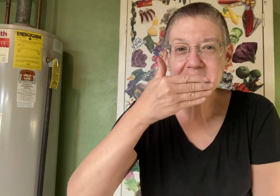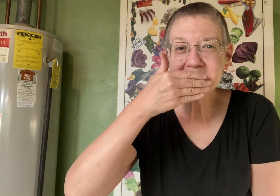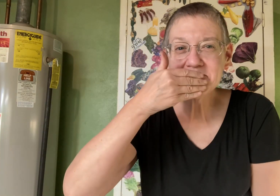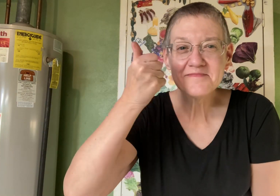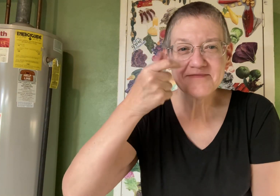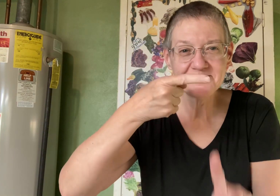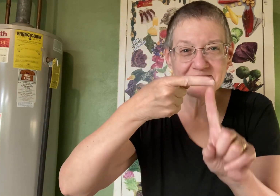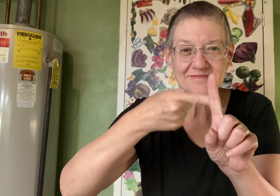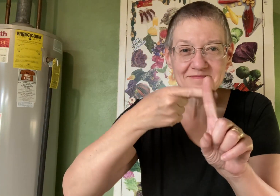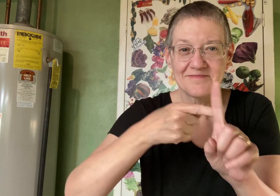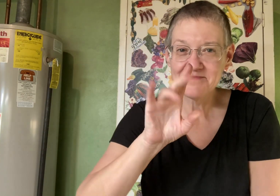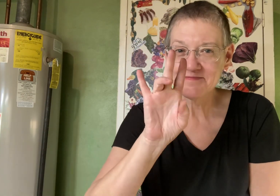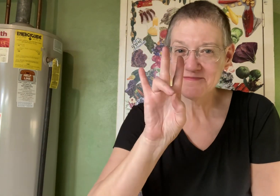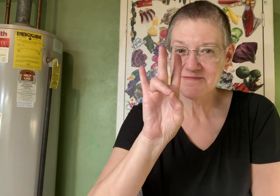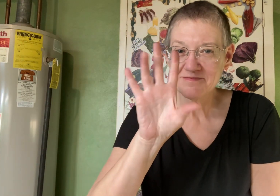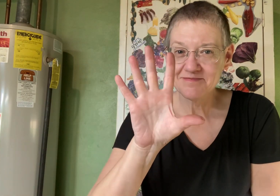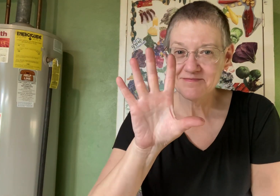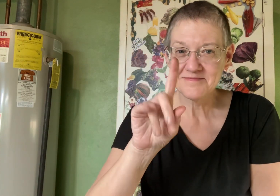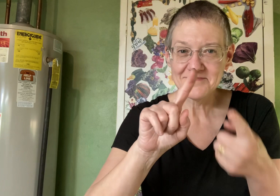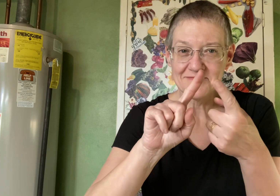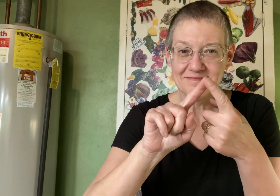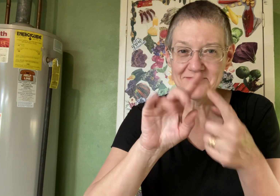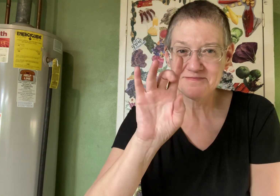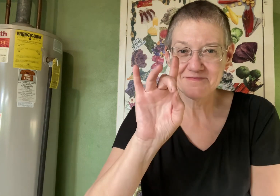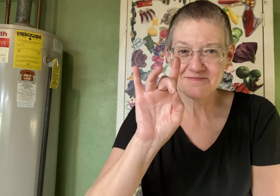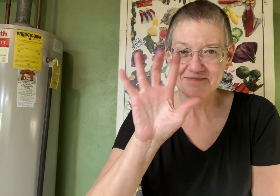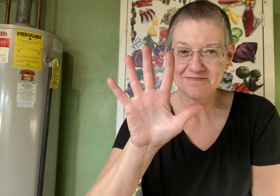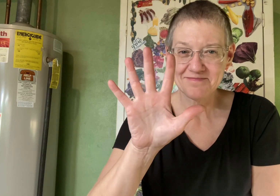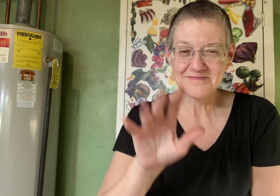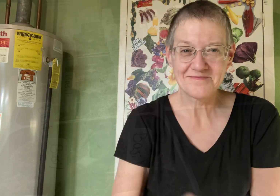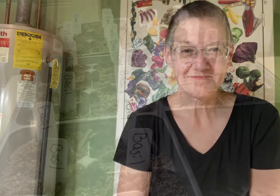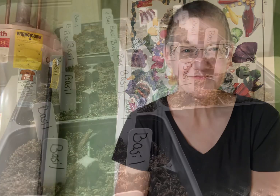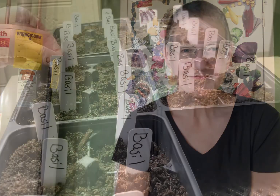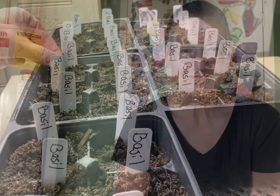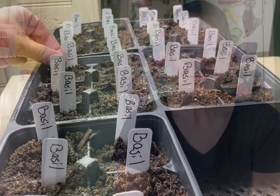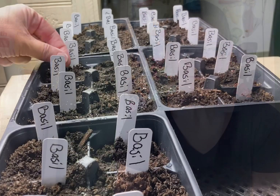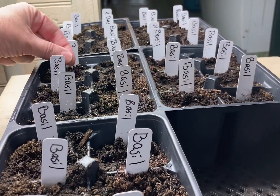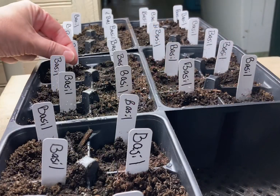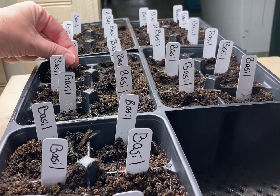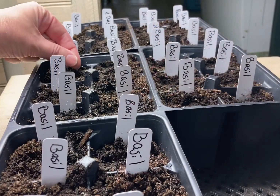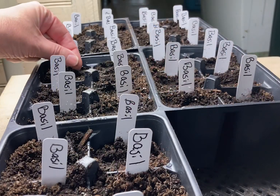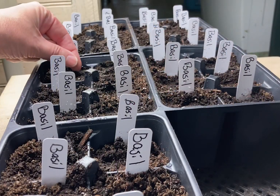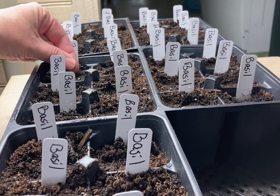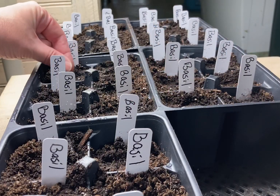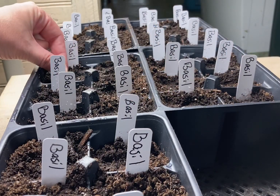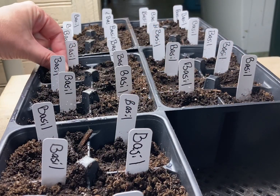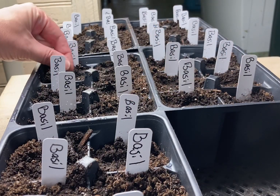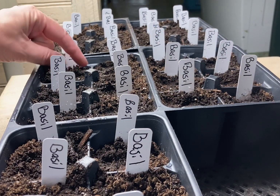Now, basil germinates best at 75 to 85 degrees.